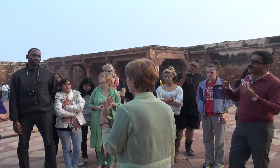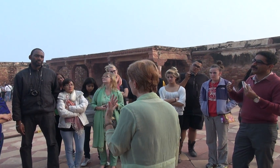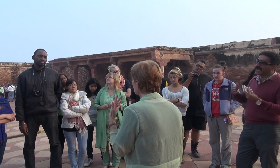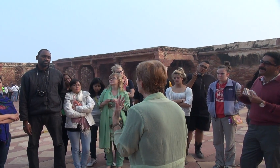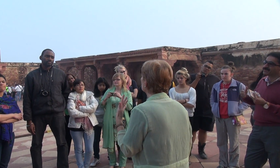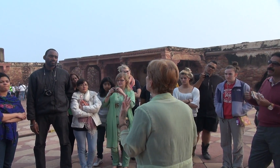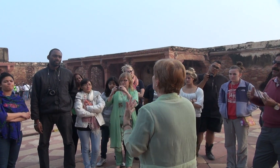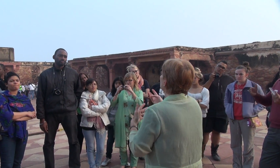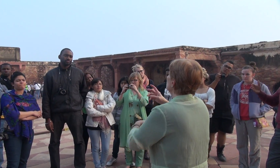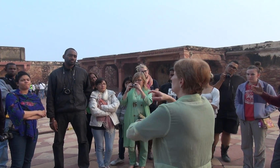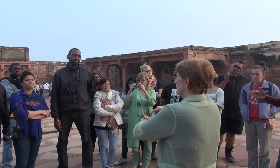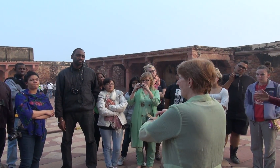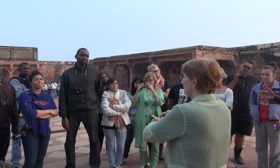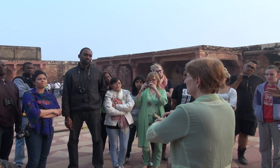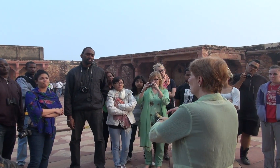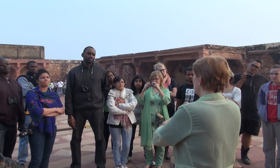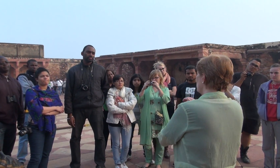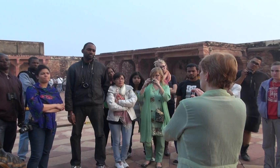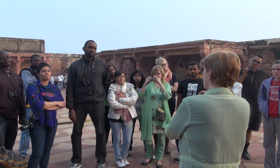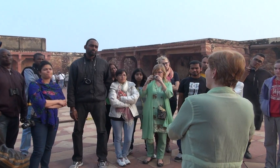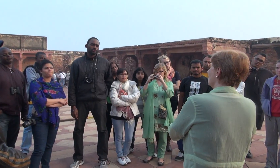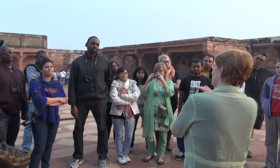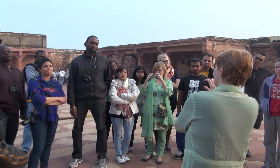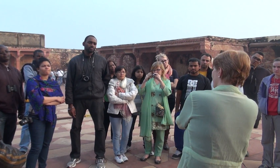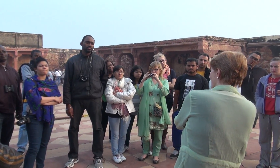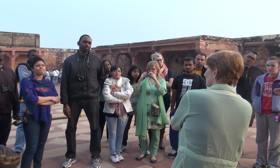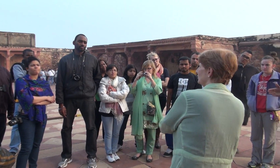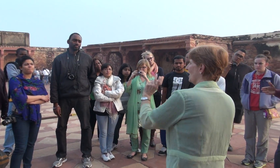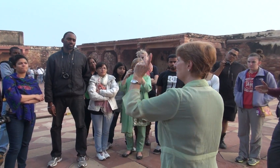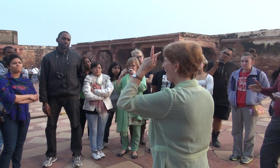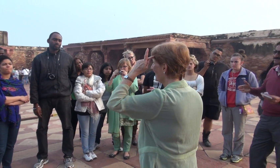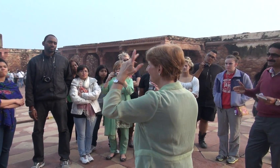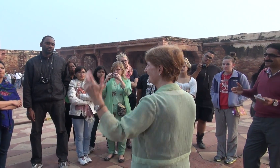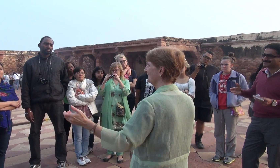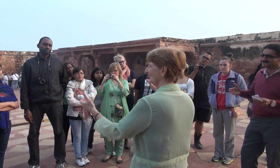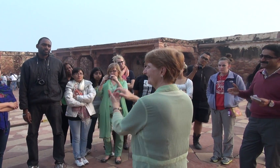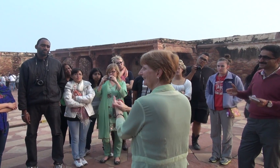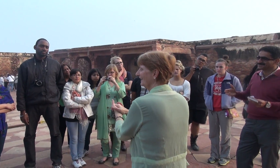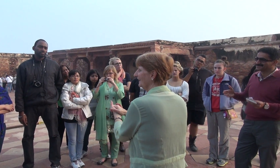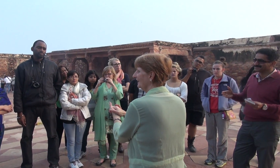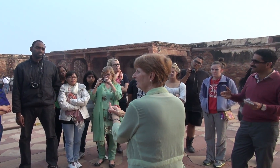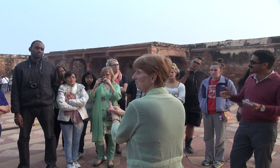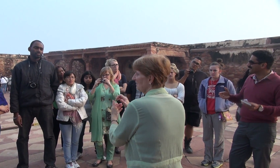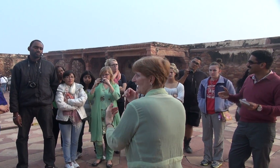Very few times when you marry religion and politics, they work.